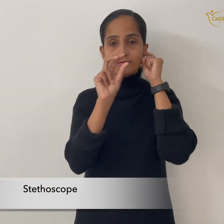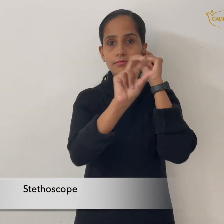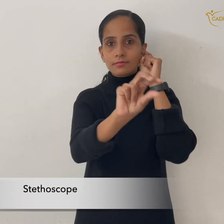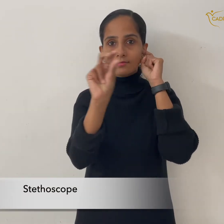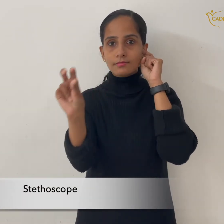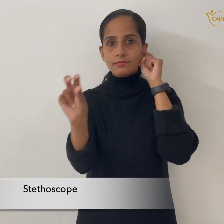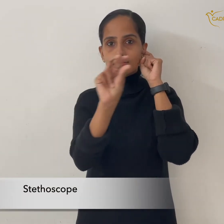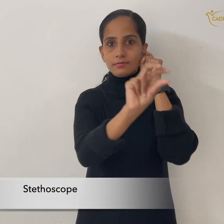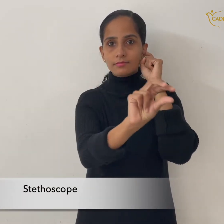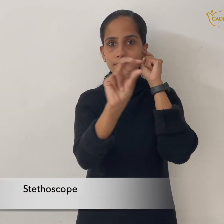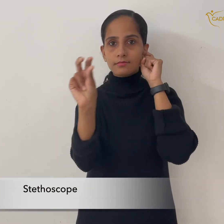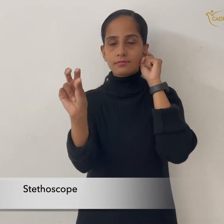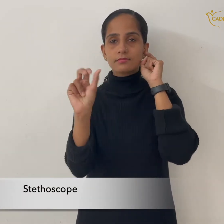stethoscope stethoscope